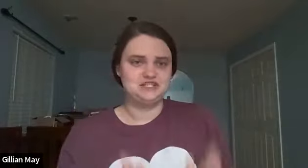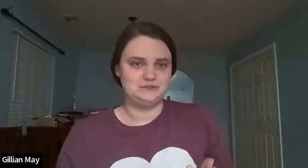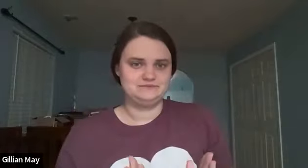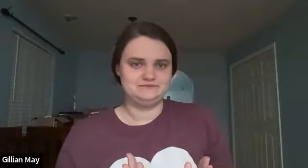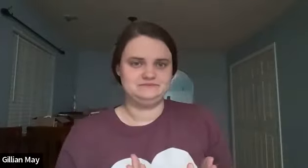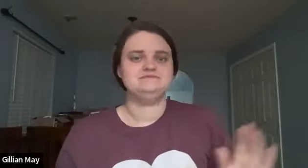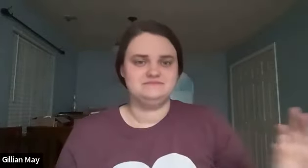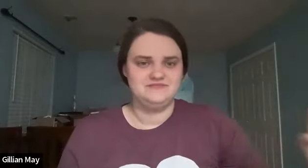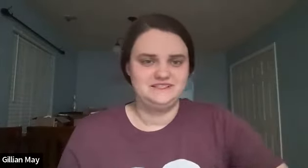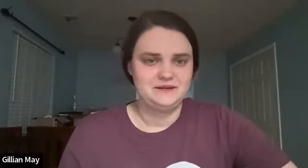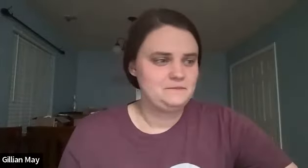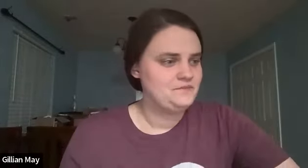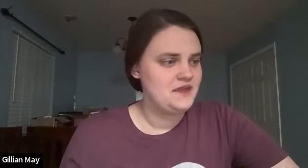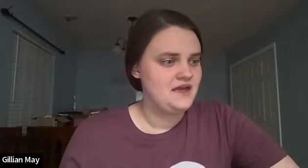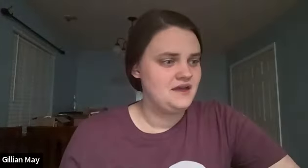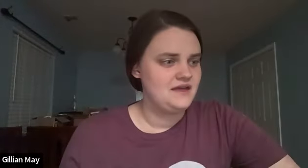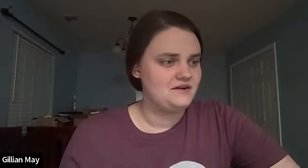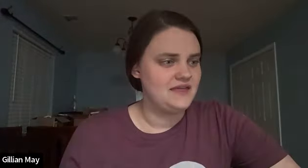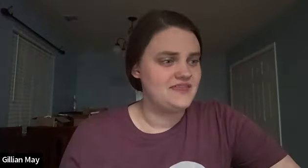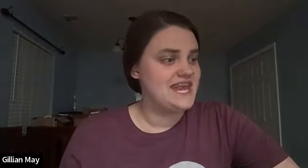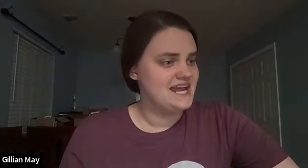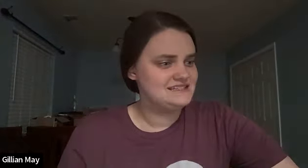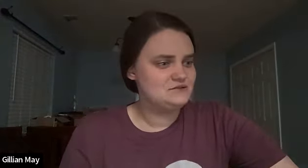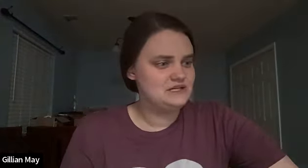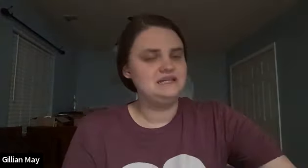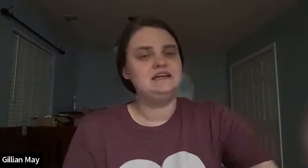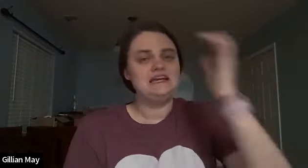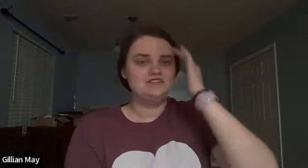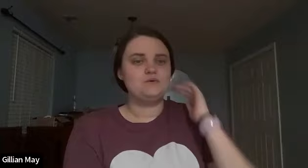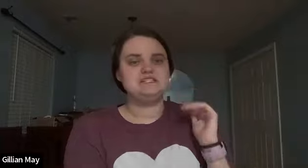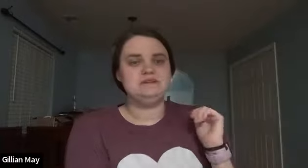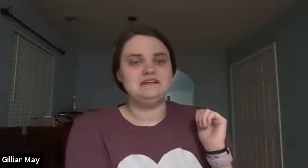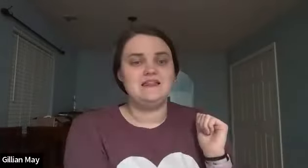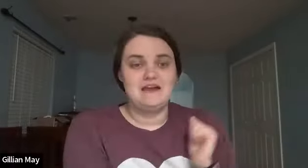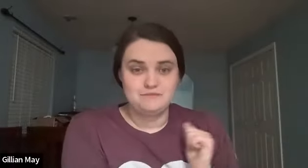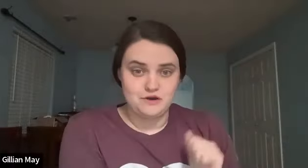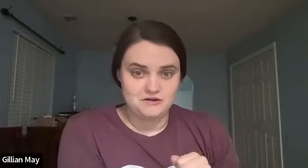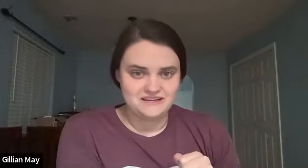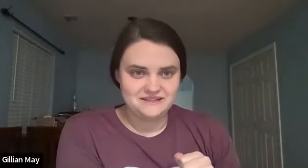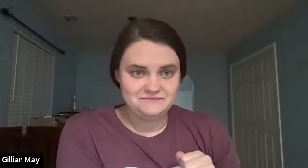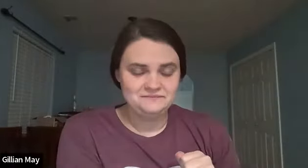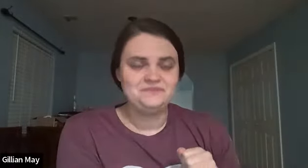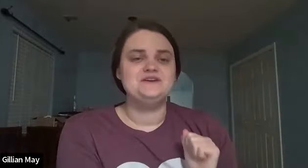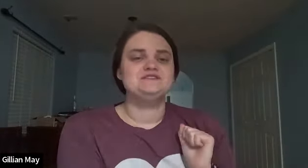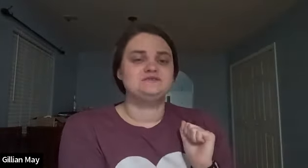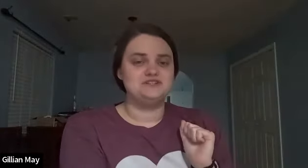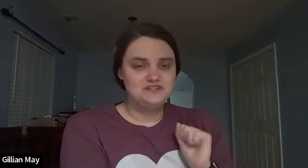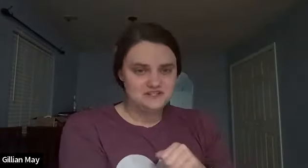Teacher. Good. All right. The next one is going to be librarian. So what you're going to